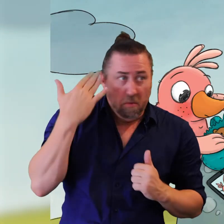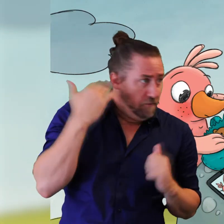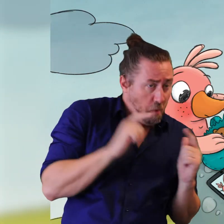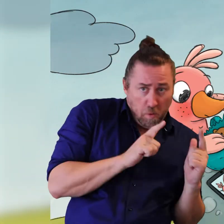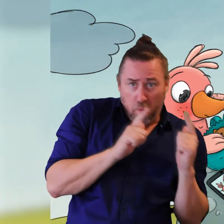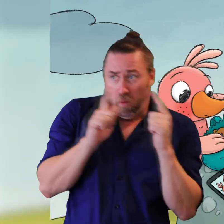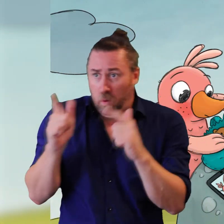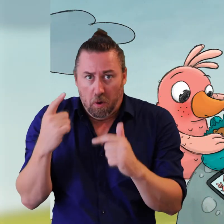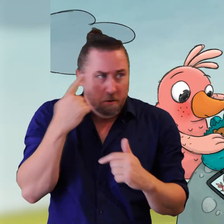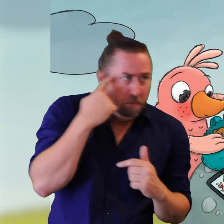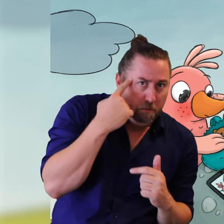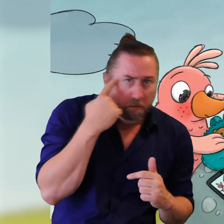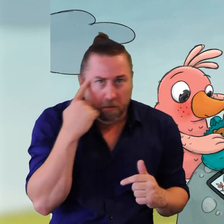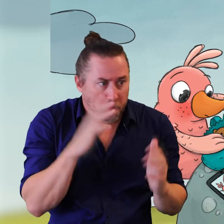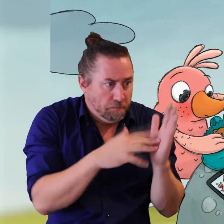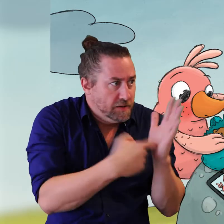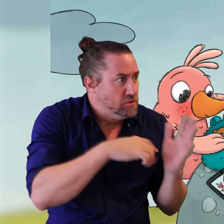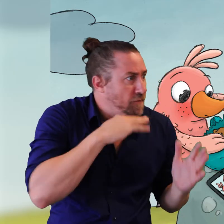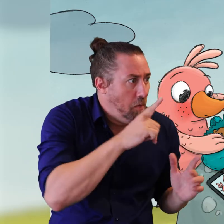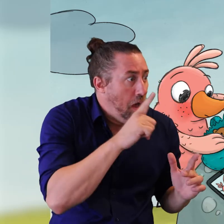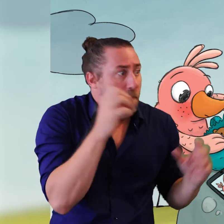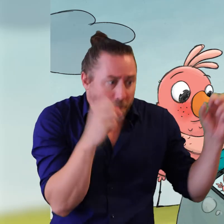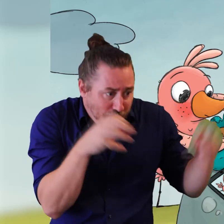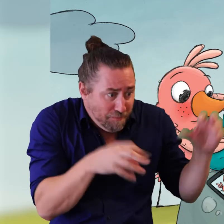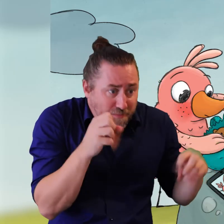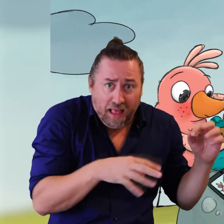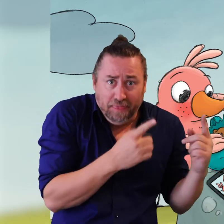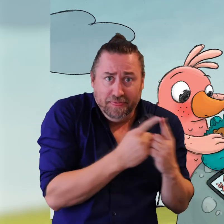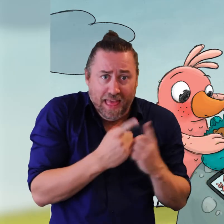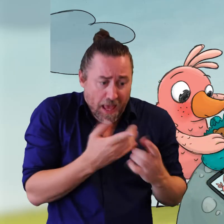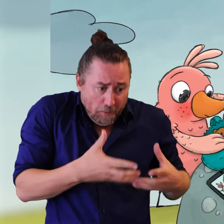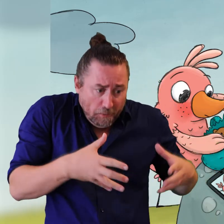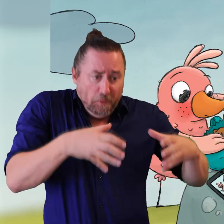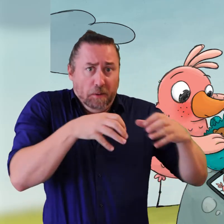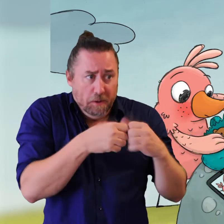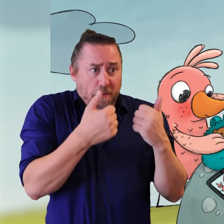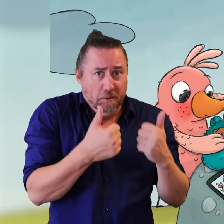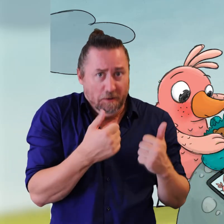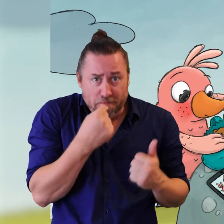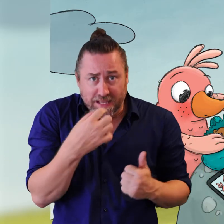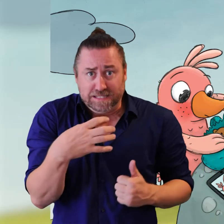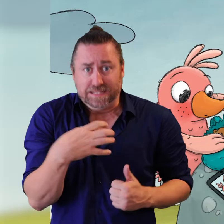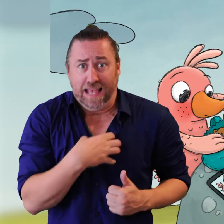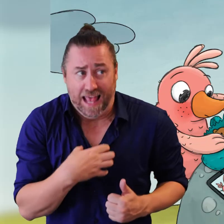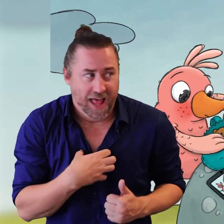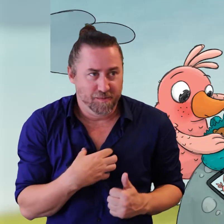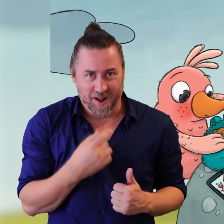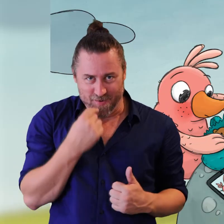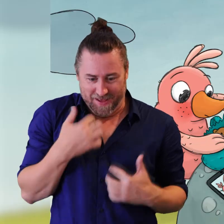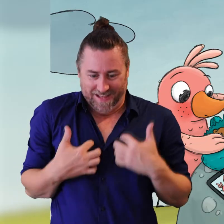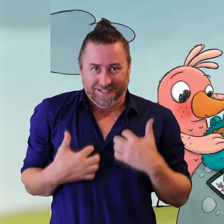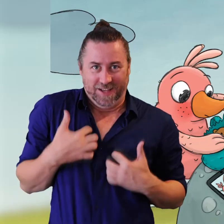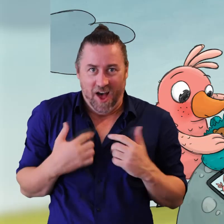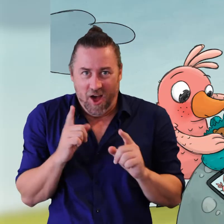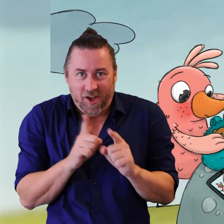been to an emergency shelter. They had to quickly pack a few things they would need. They felt a bit scared and a